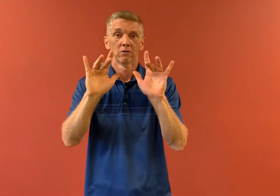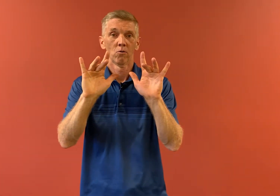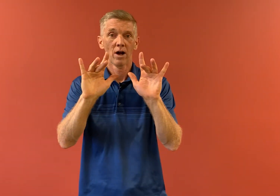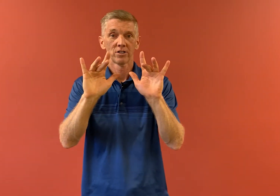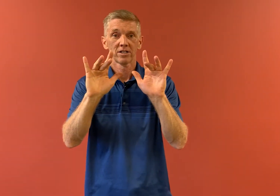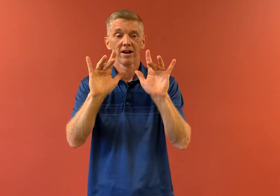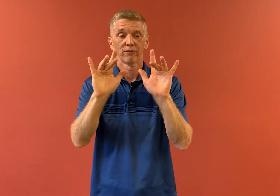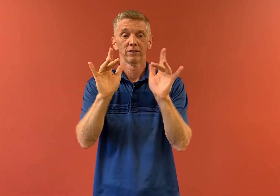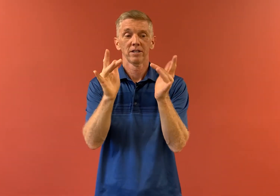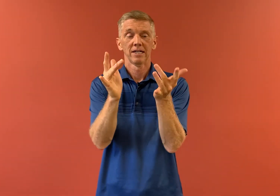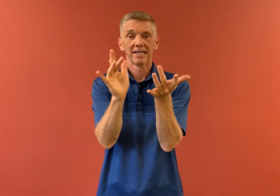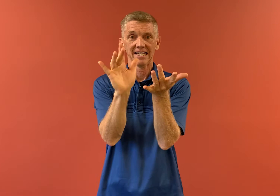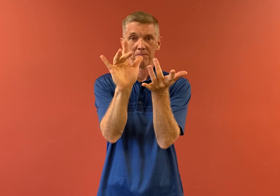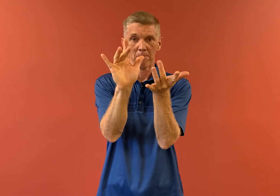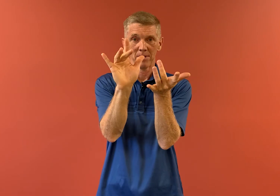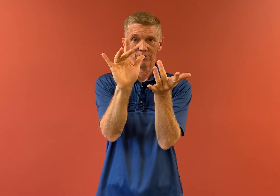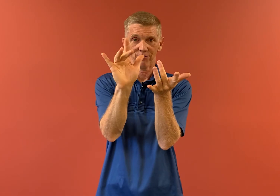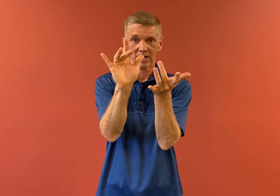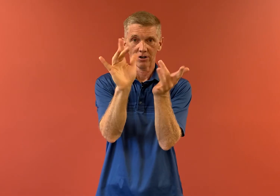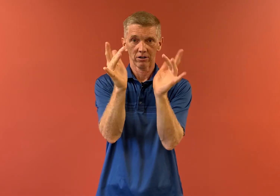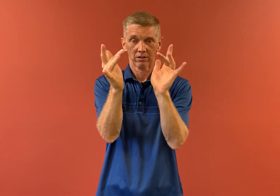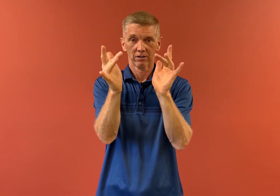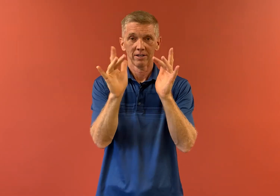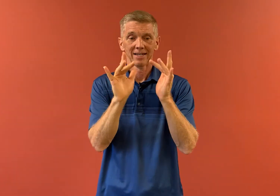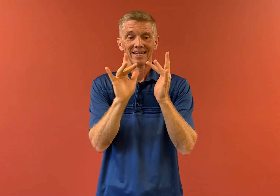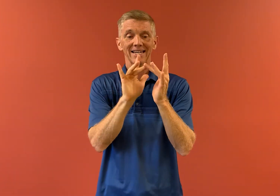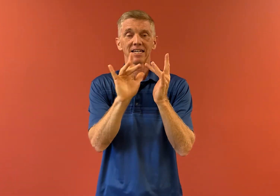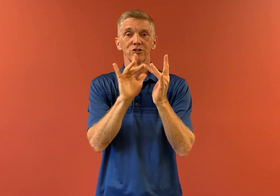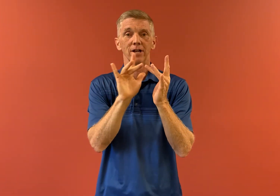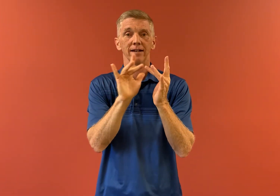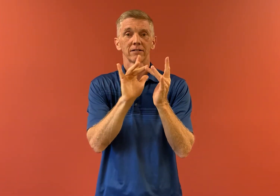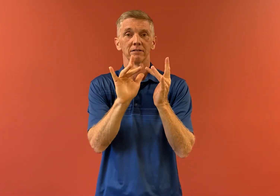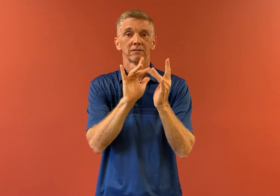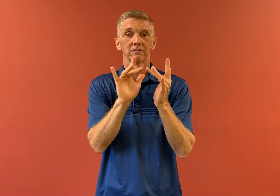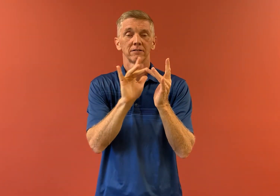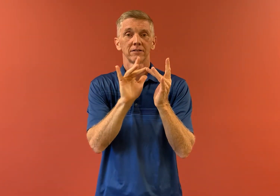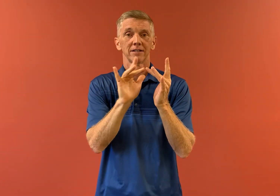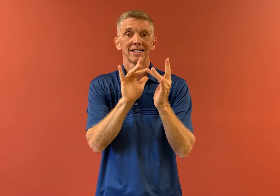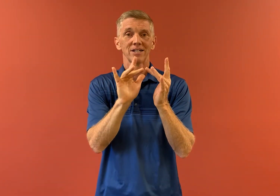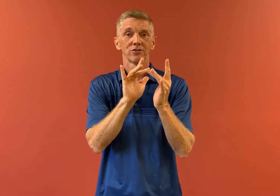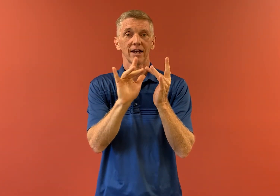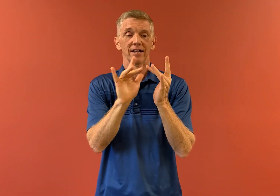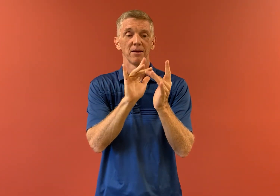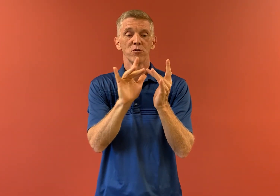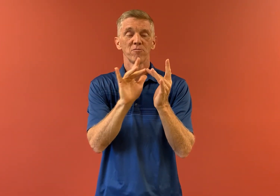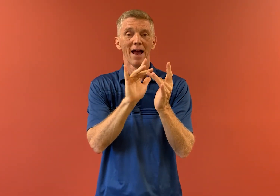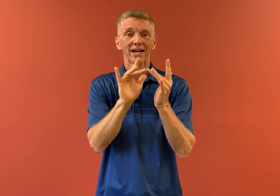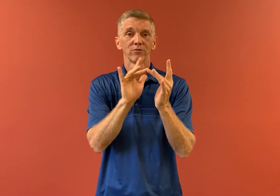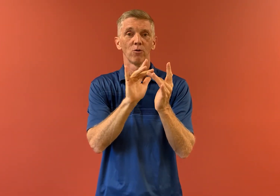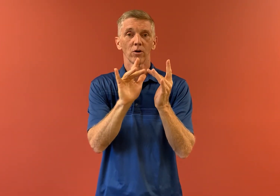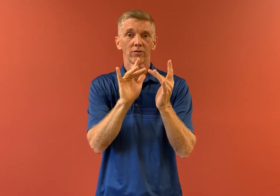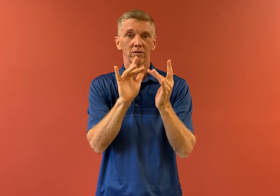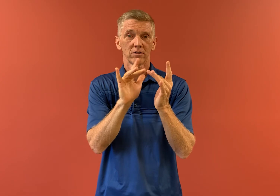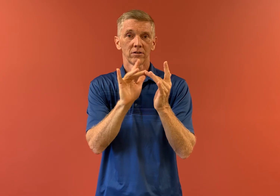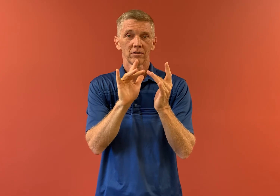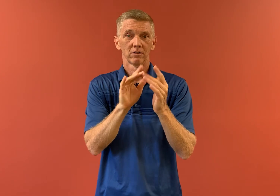Watch this carefully. It's my middle finger. Internet. Internet. And they move back and forth.